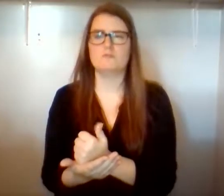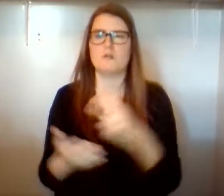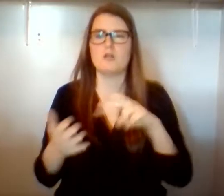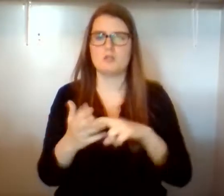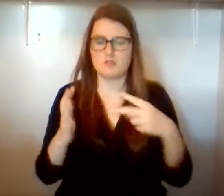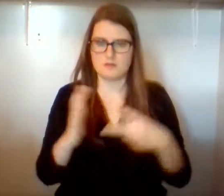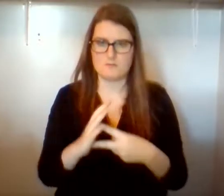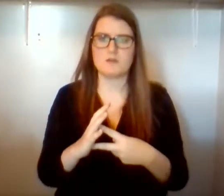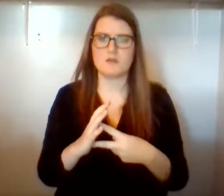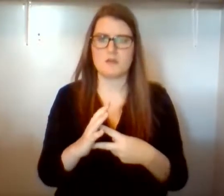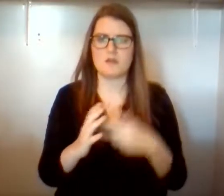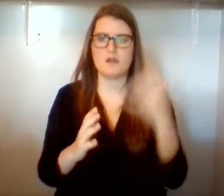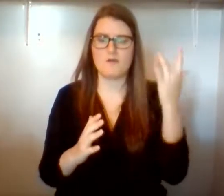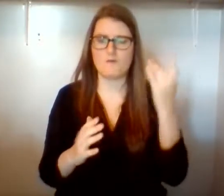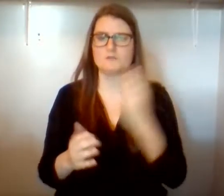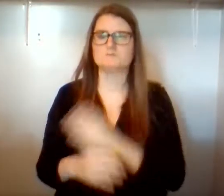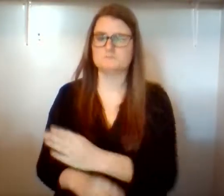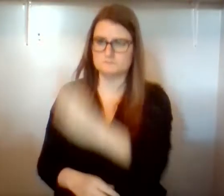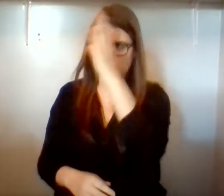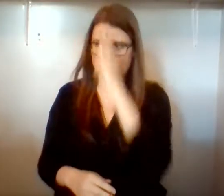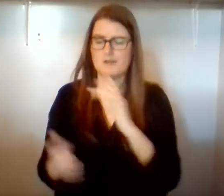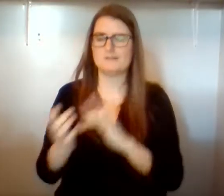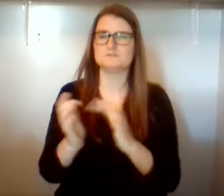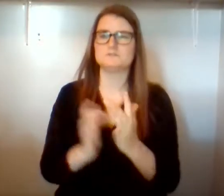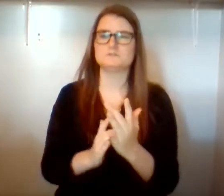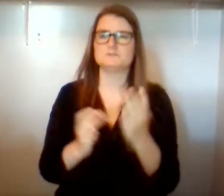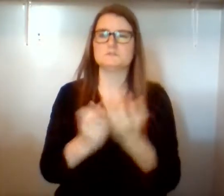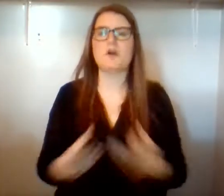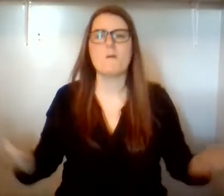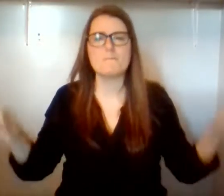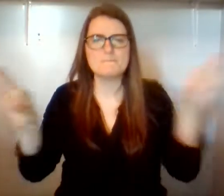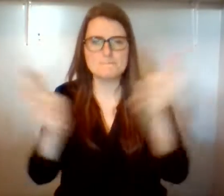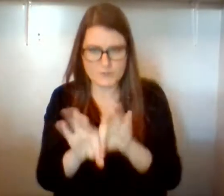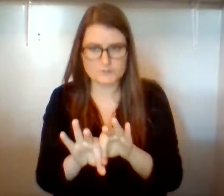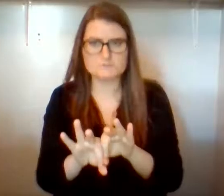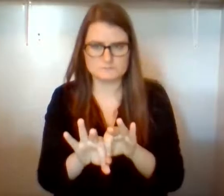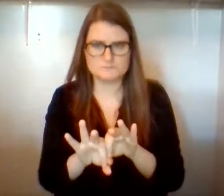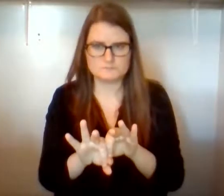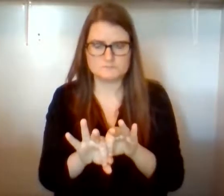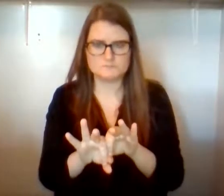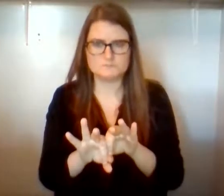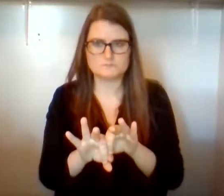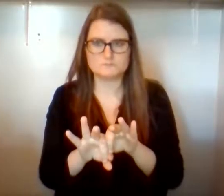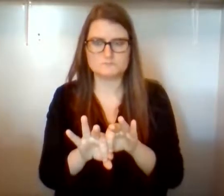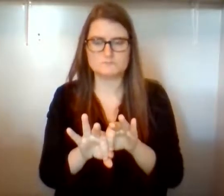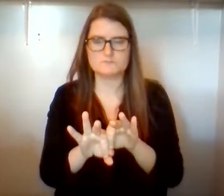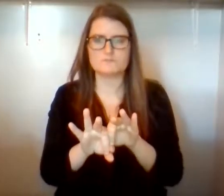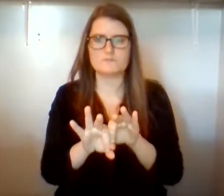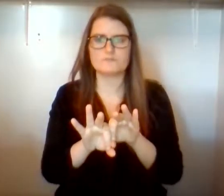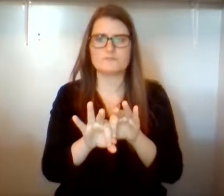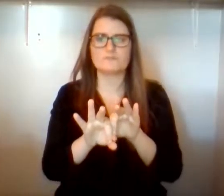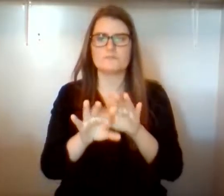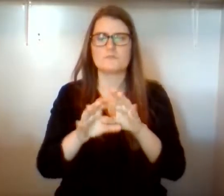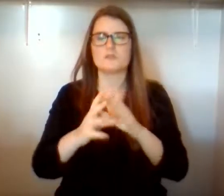of sinners through the death and resurrection of Jesus is the goal of Christmas. Christmas is not the goal of Easter. Christmas is a means.